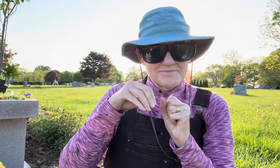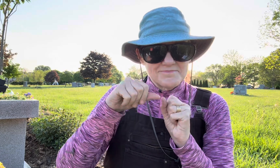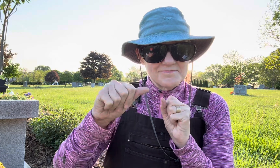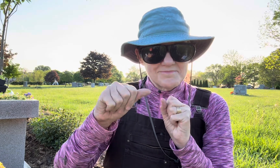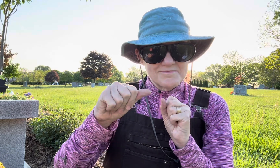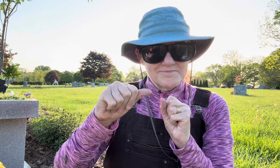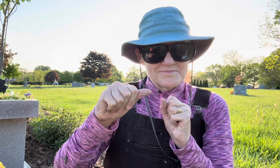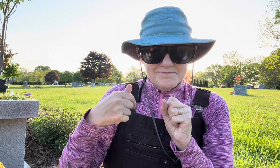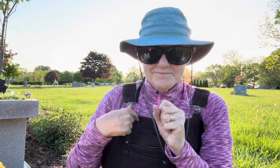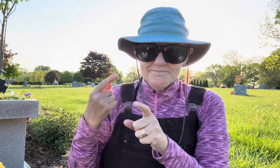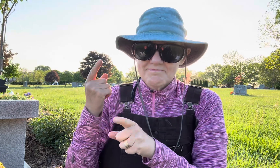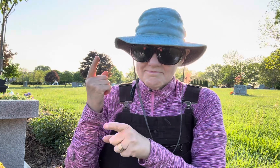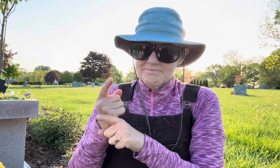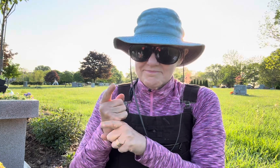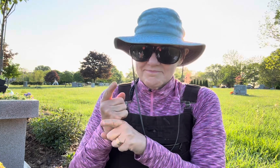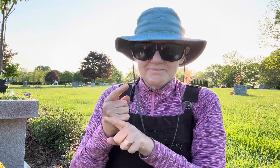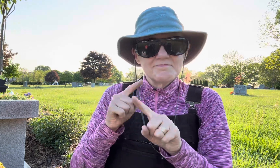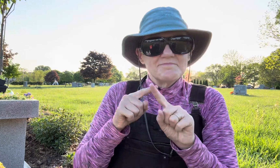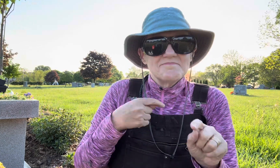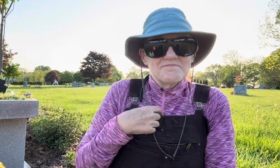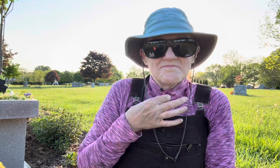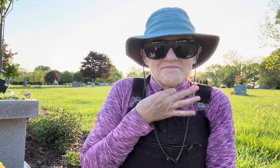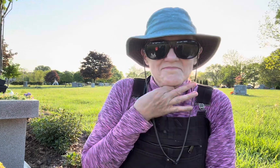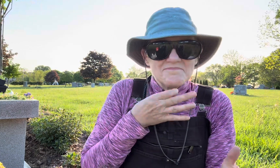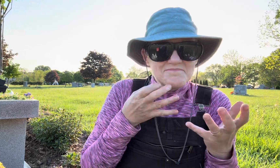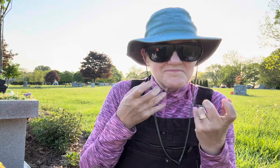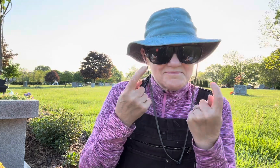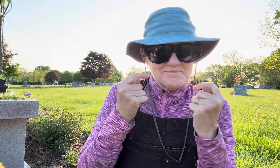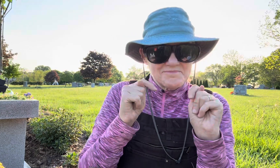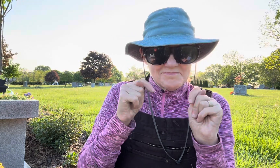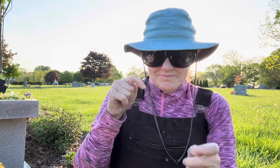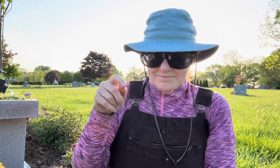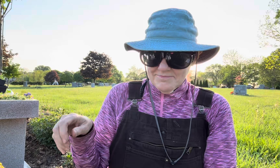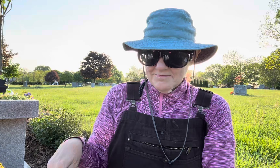try anyway. Well, I think I was right. But